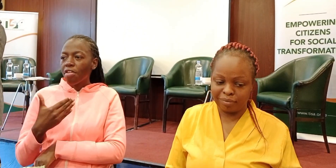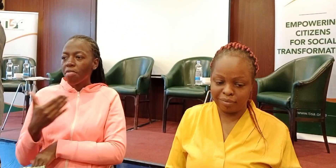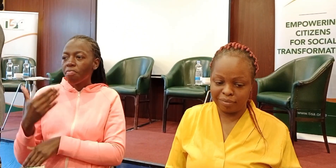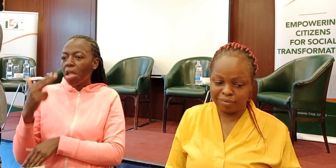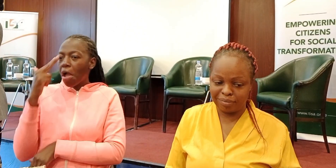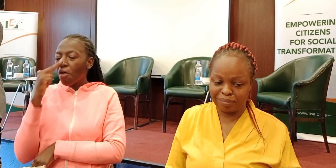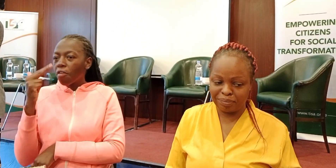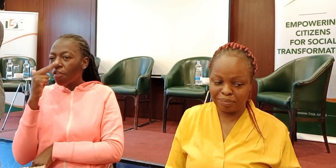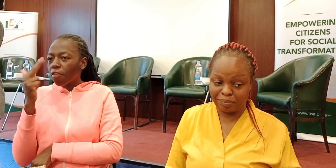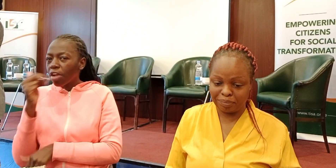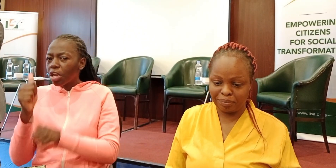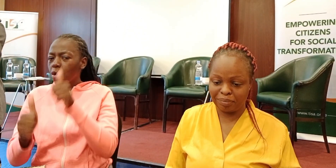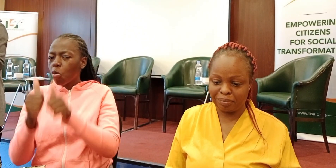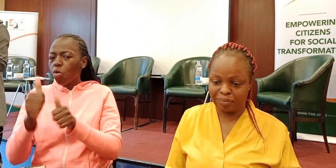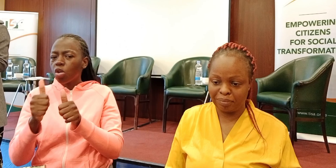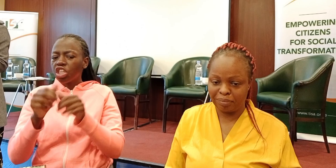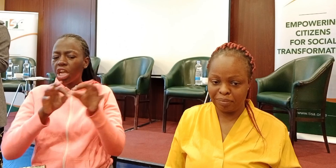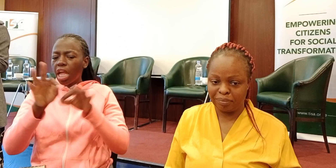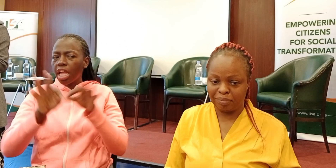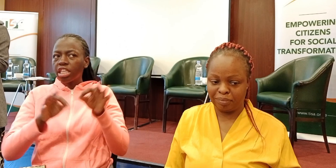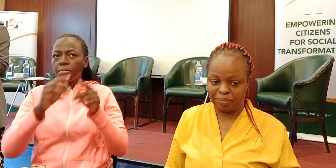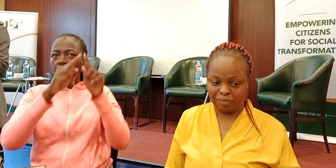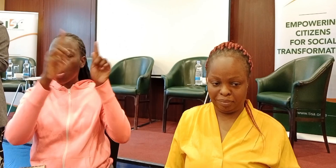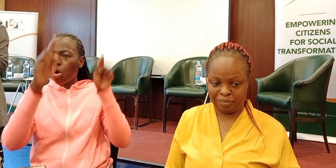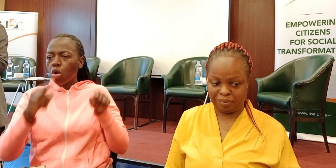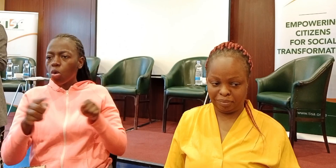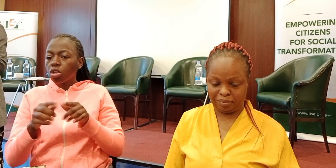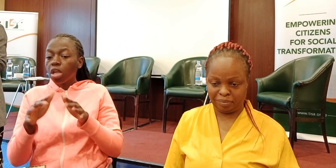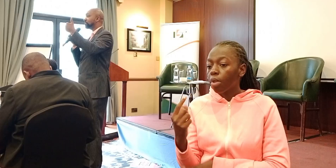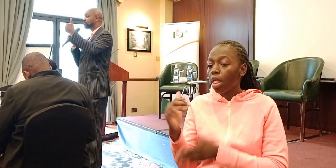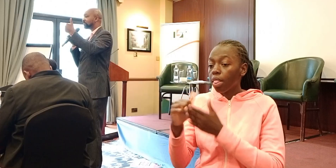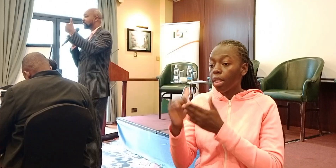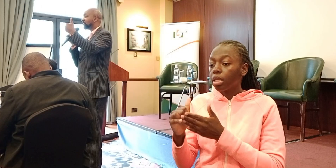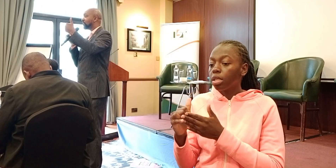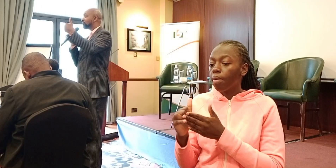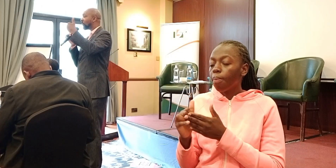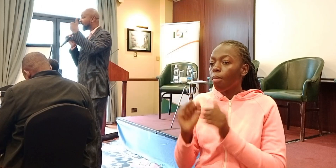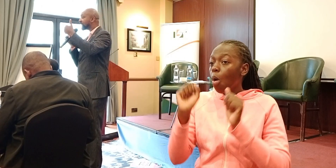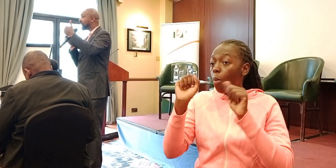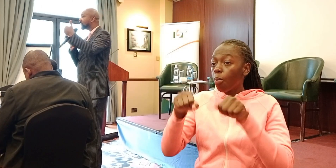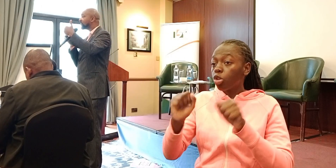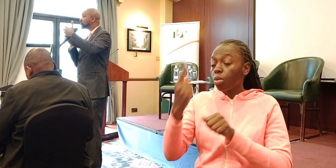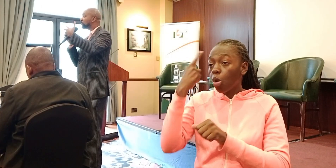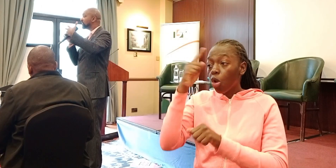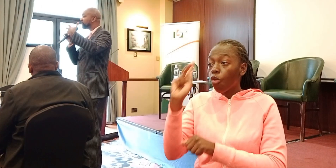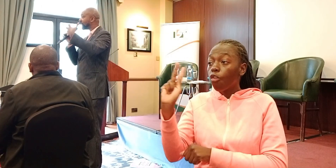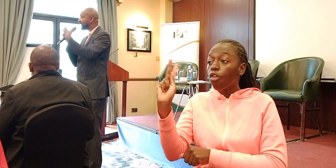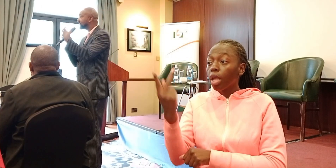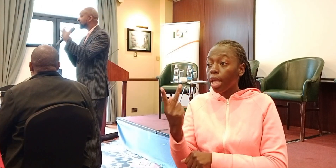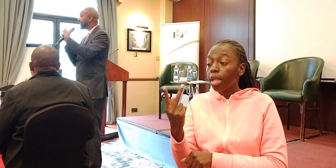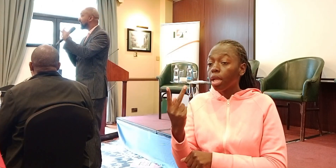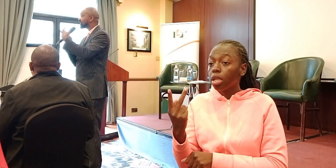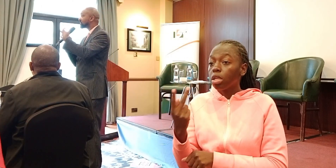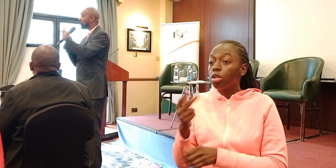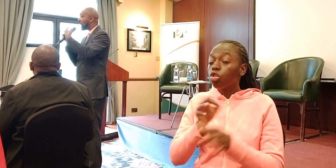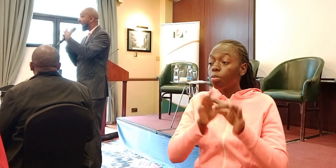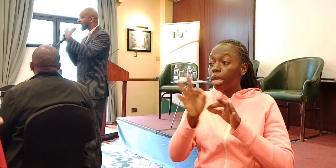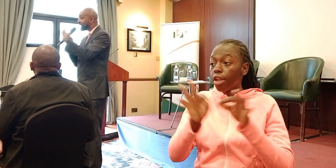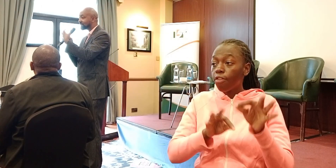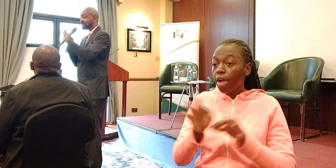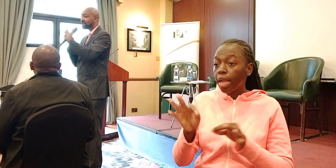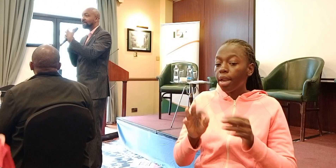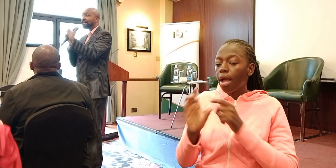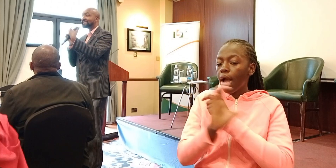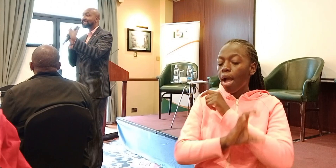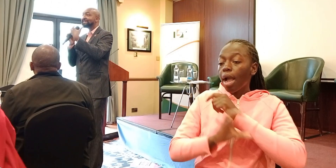used to scribe on the walls on how far their histories look. For Kenya to be defined as